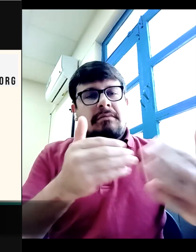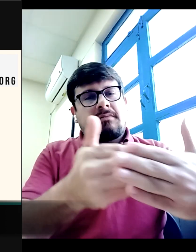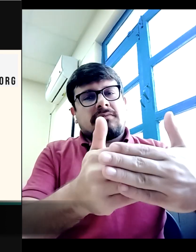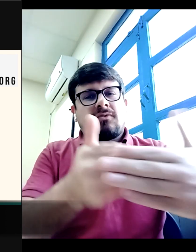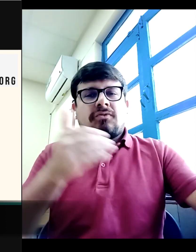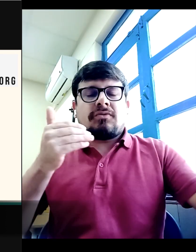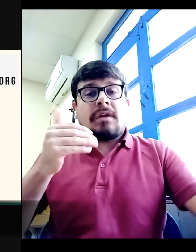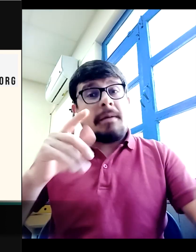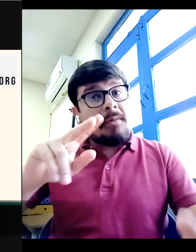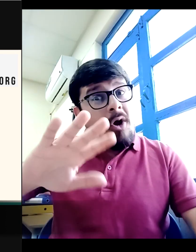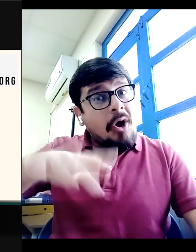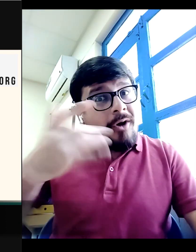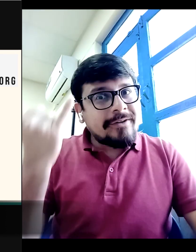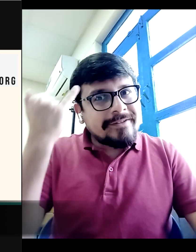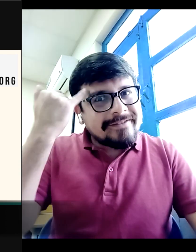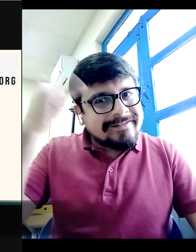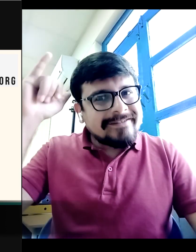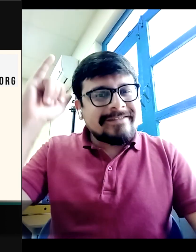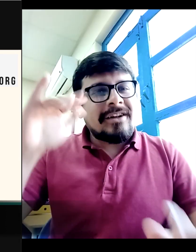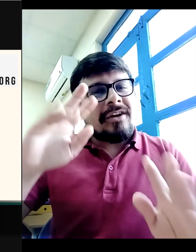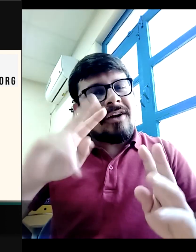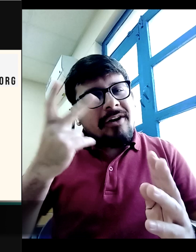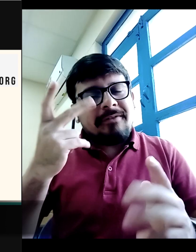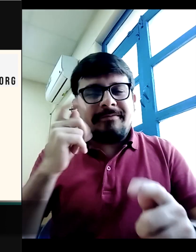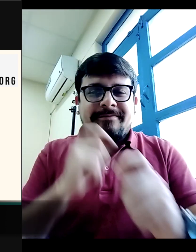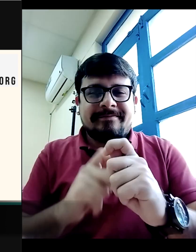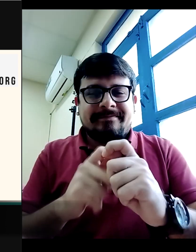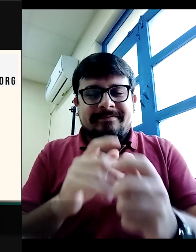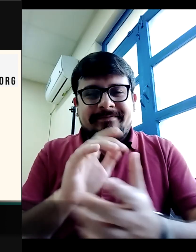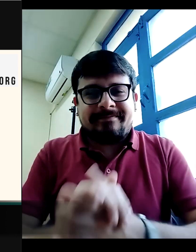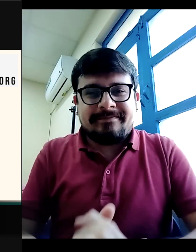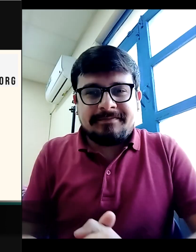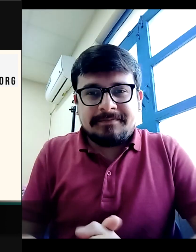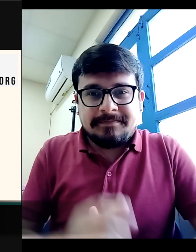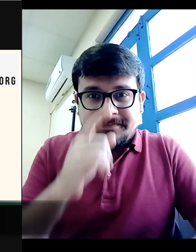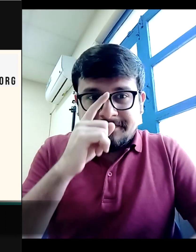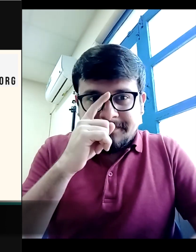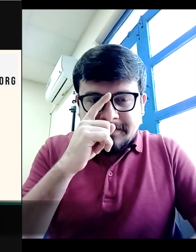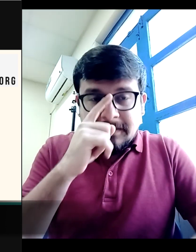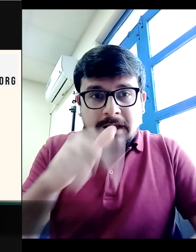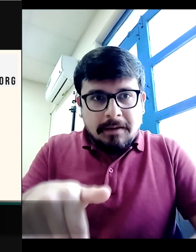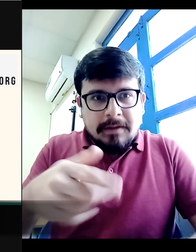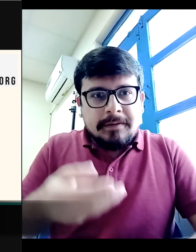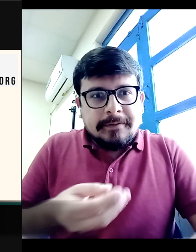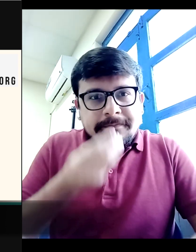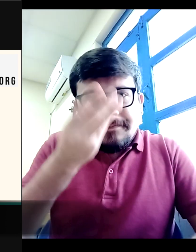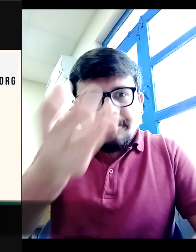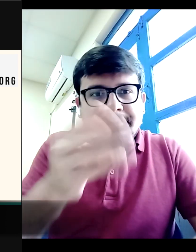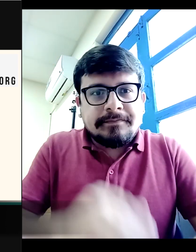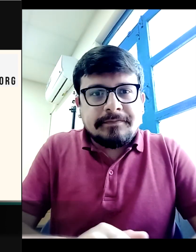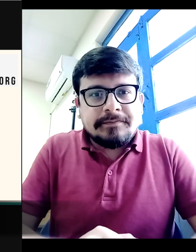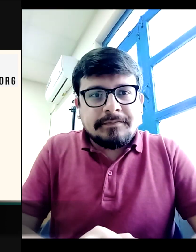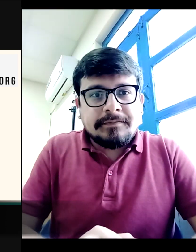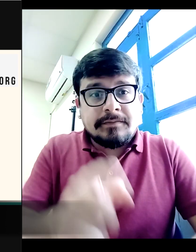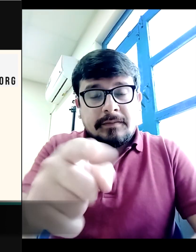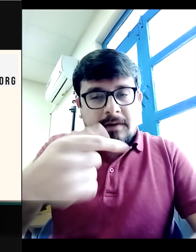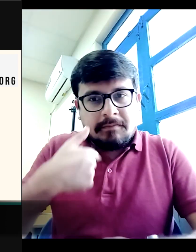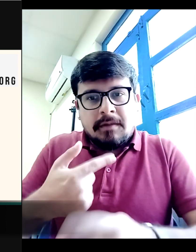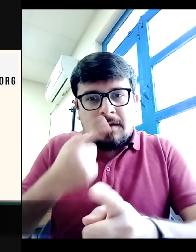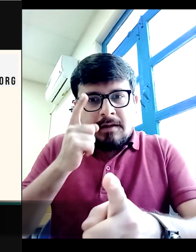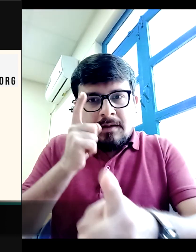Right, now we will discuss and we will show you how you can design your own logo using an online